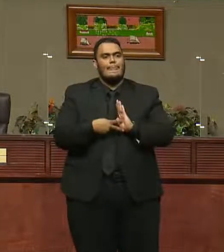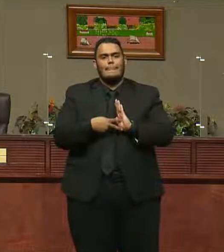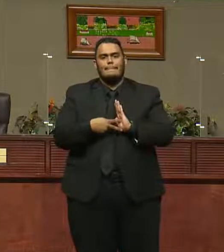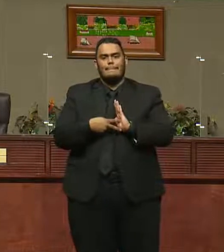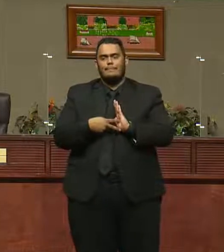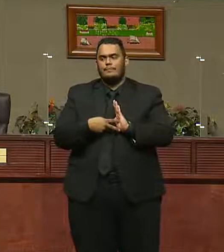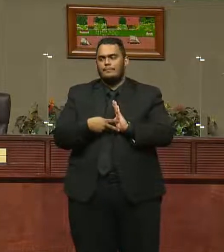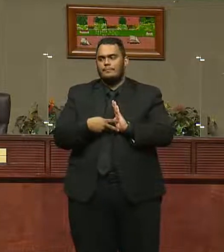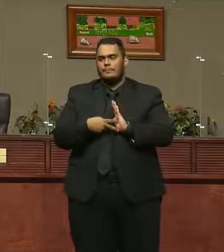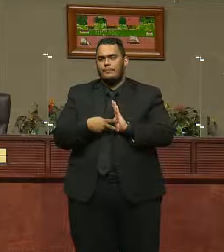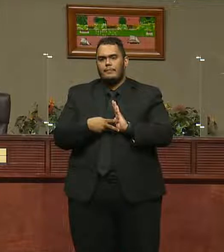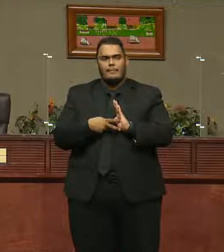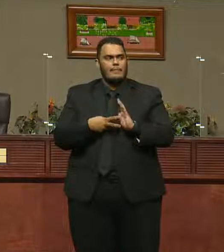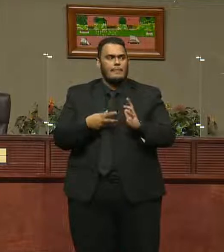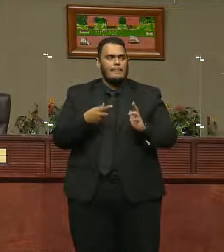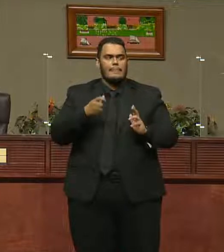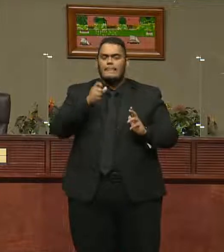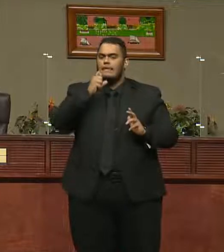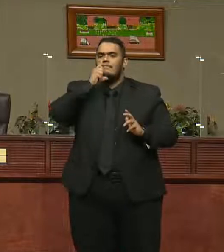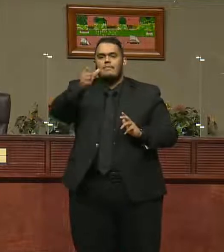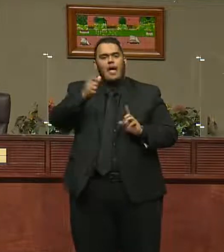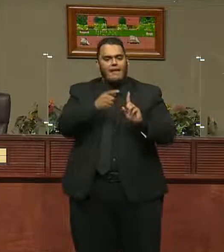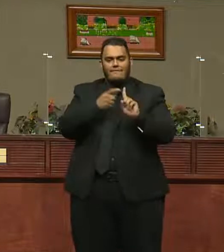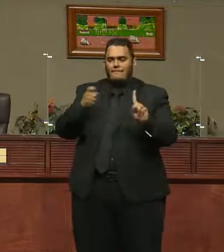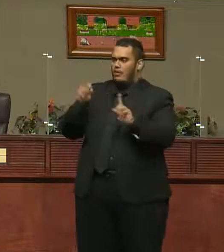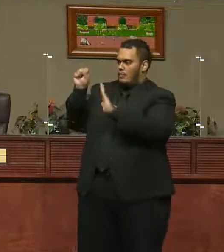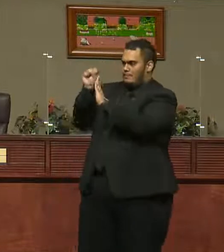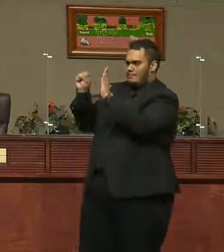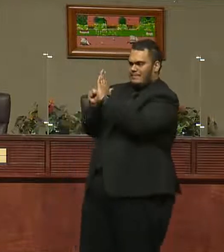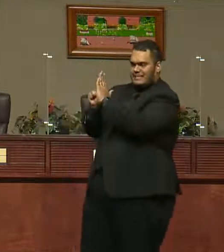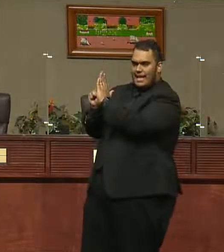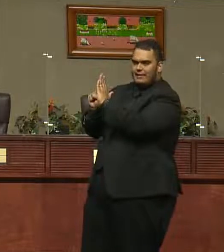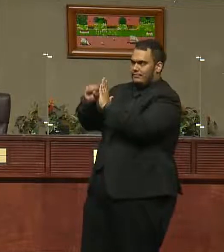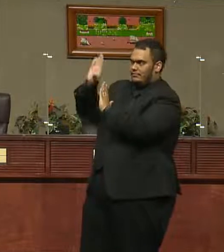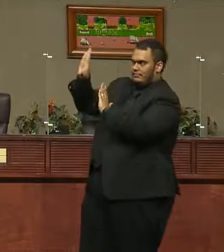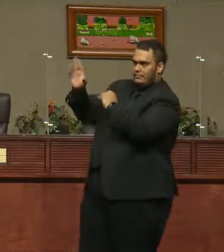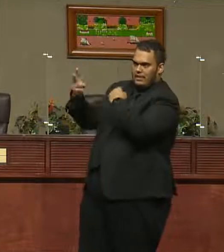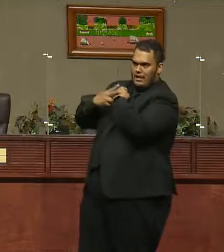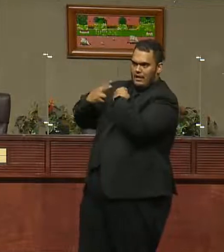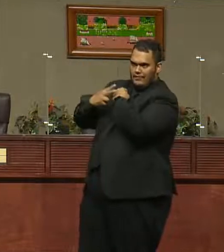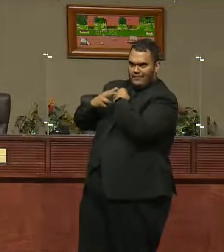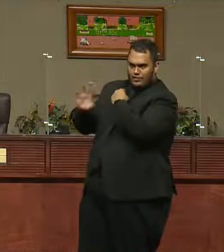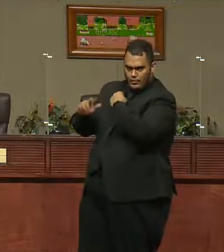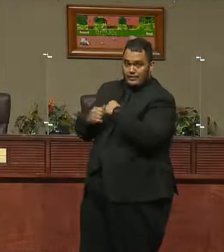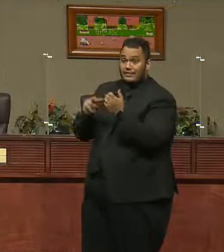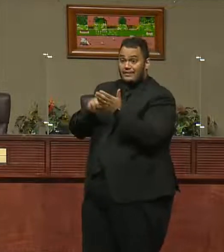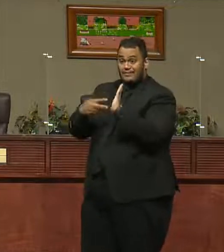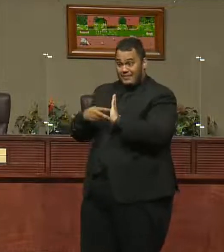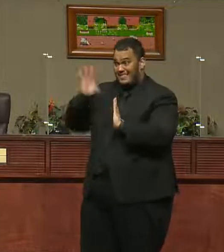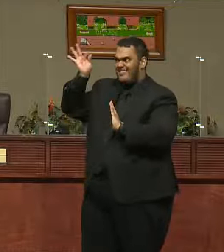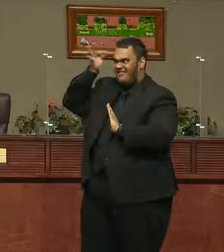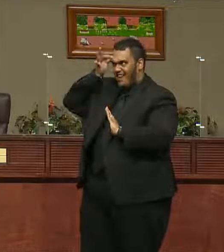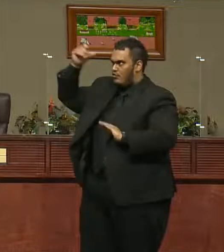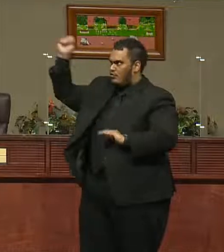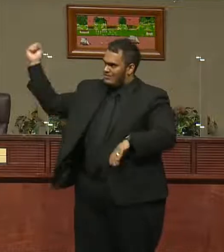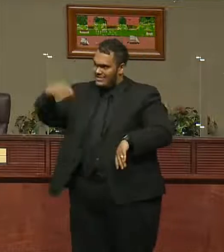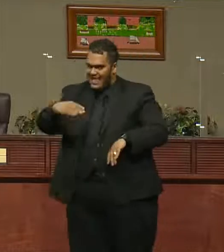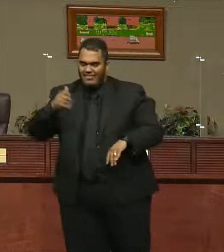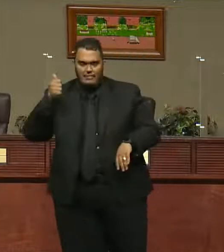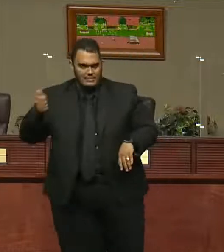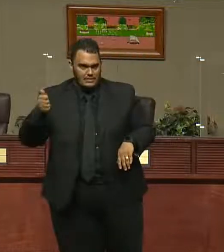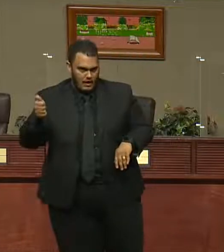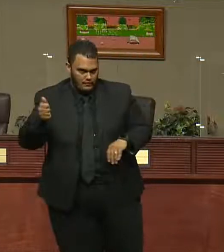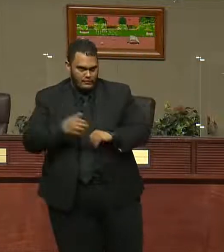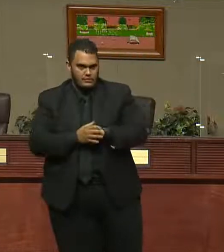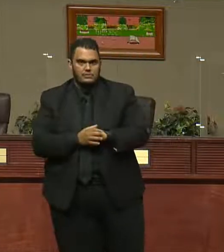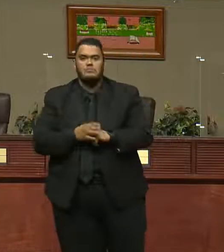coming from the state's inventory. And so at this point, all we know is that there's some